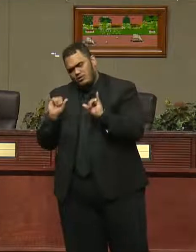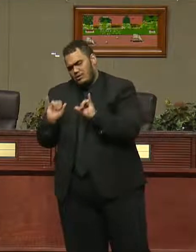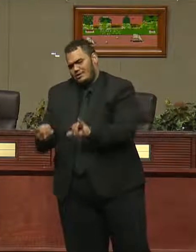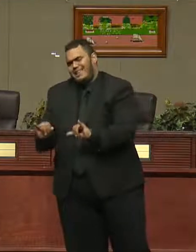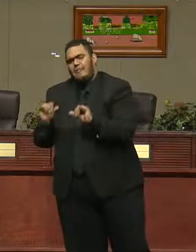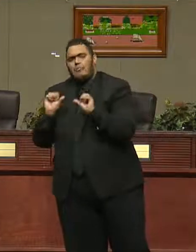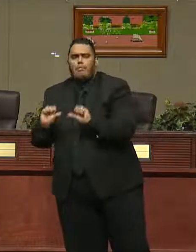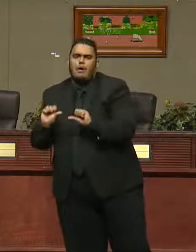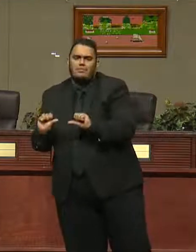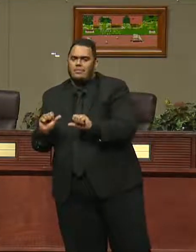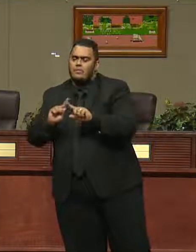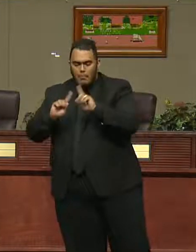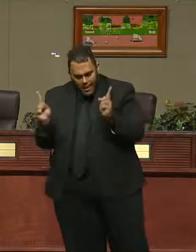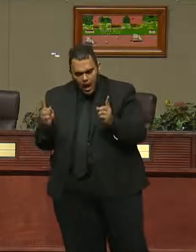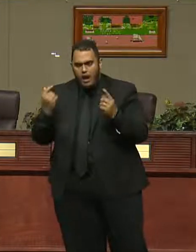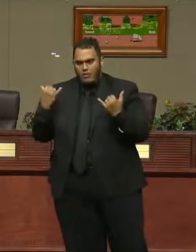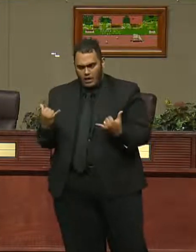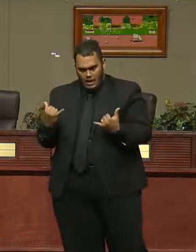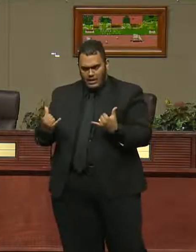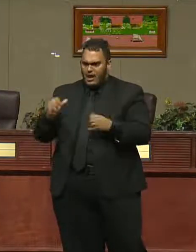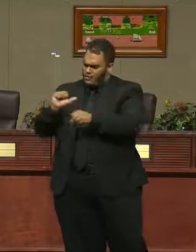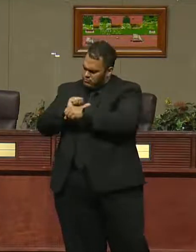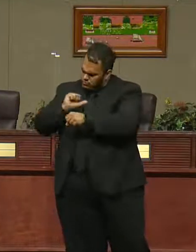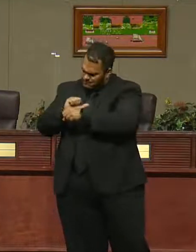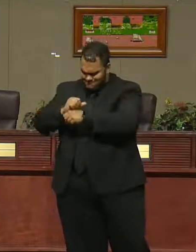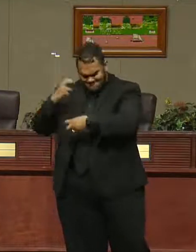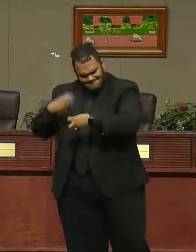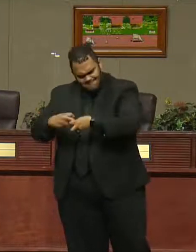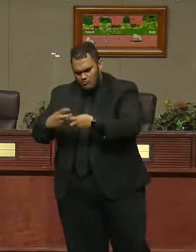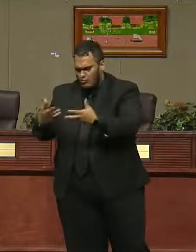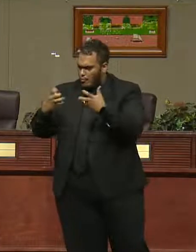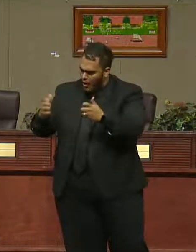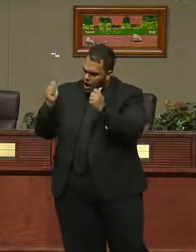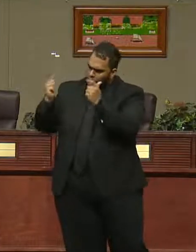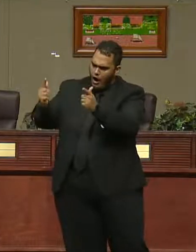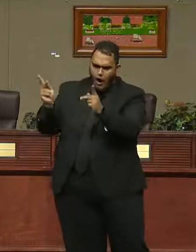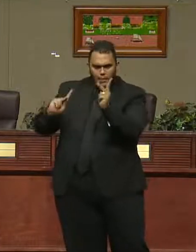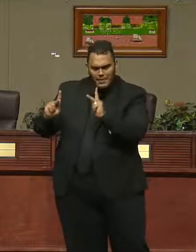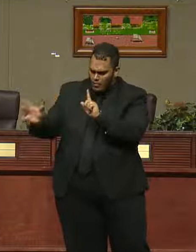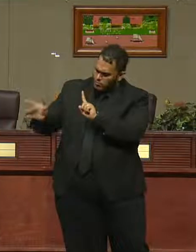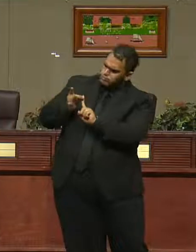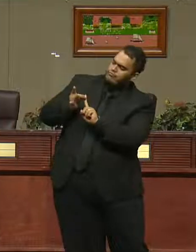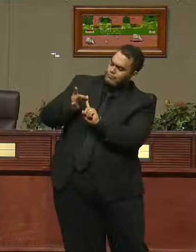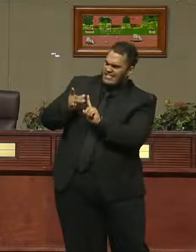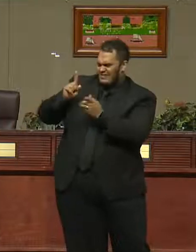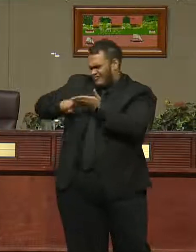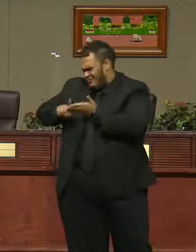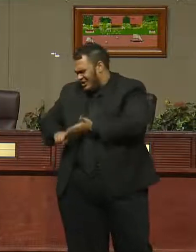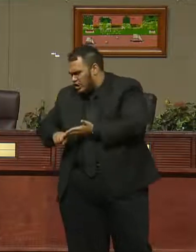can to try to identify cases and conduct the contact tracing, which is why I wanted to